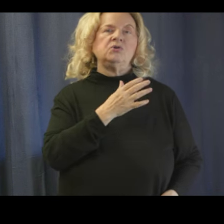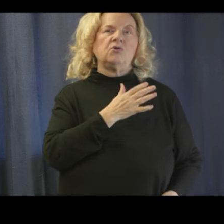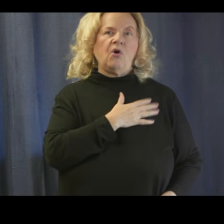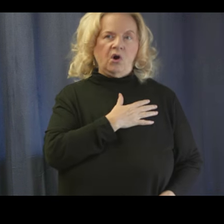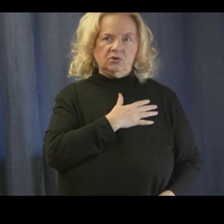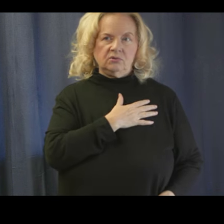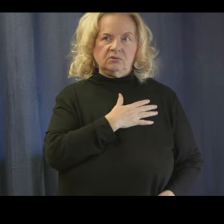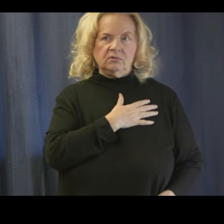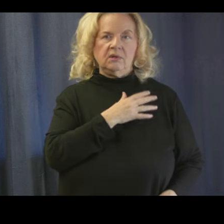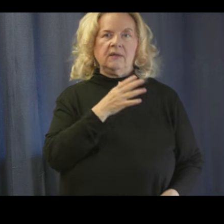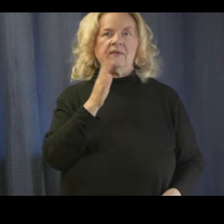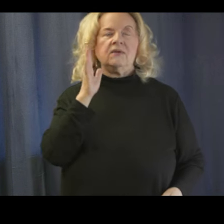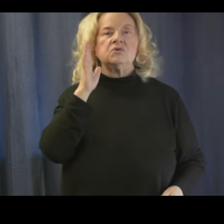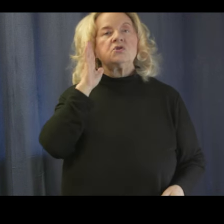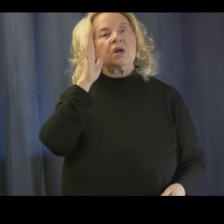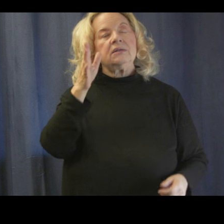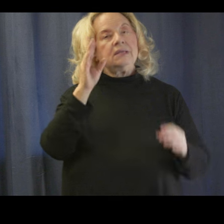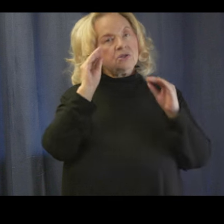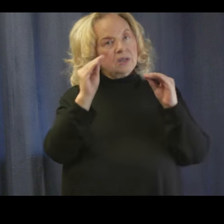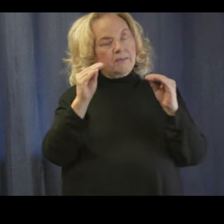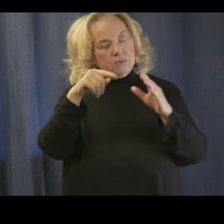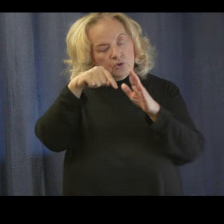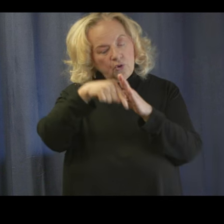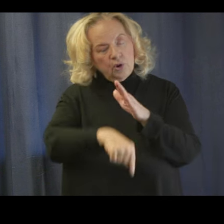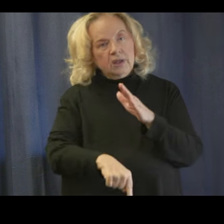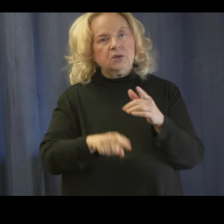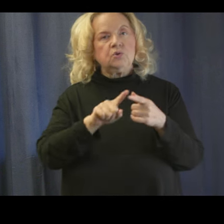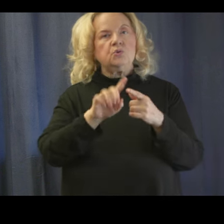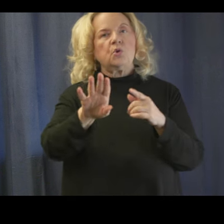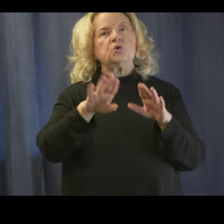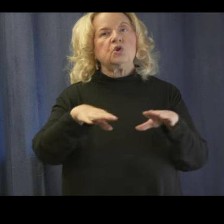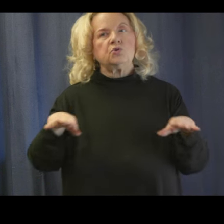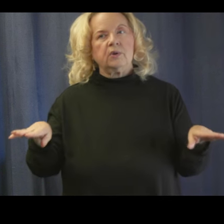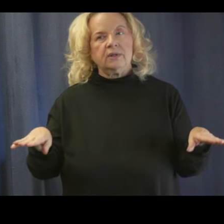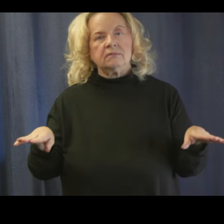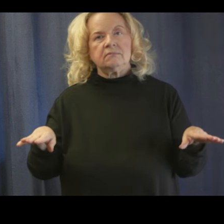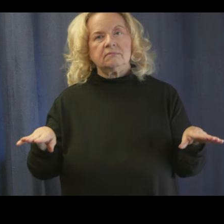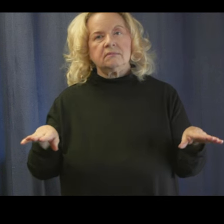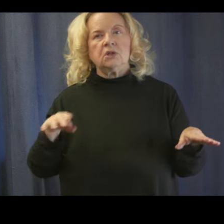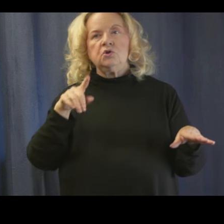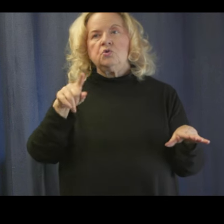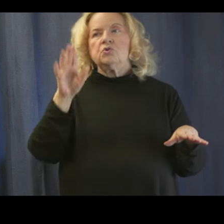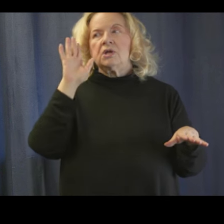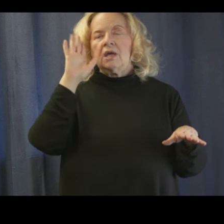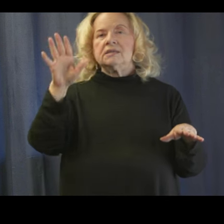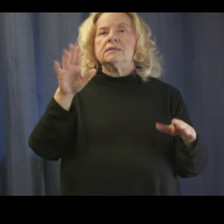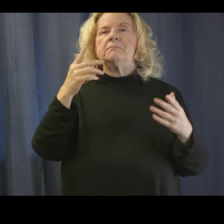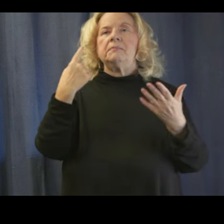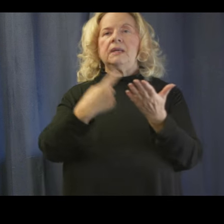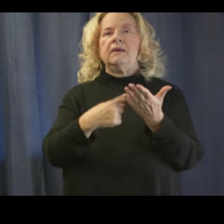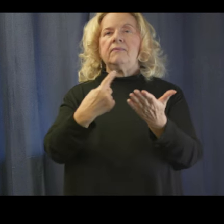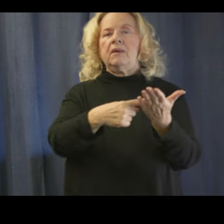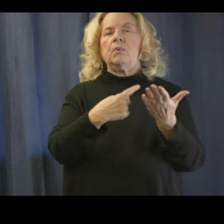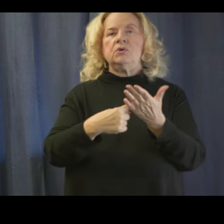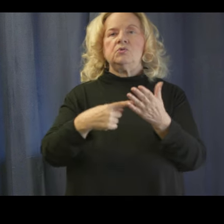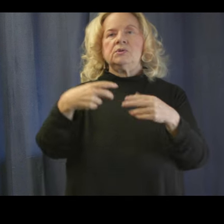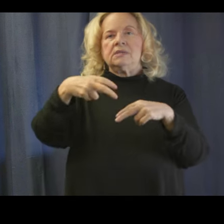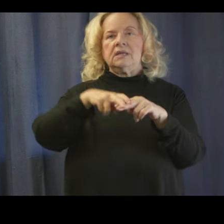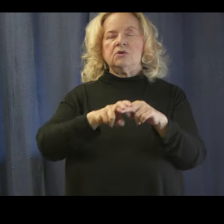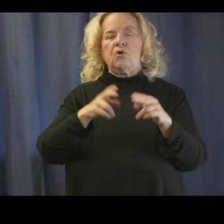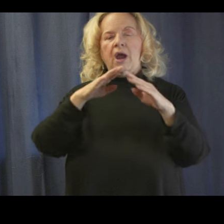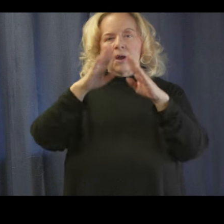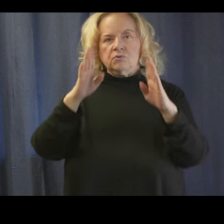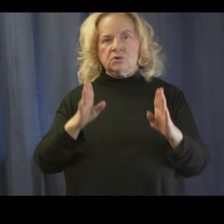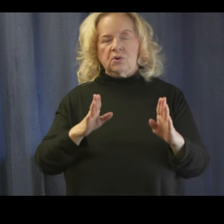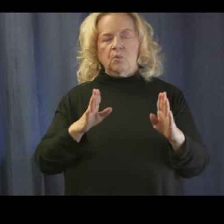day shall be upon your heart, and you shall teach them thoroughly to your children. And you shall speak of